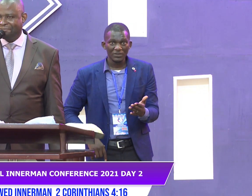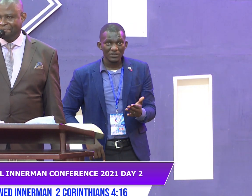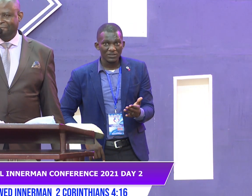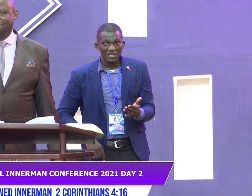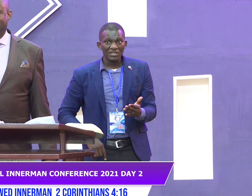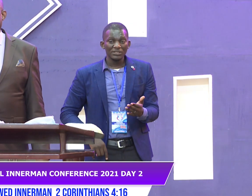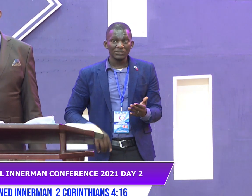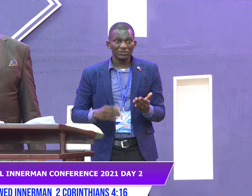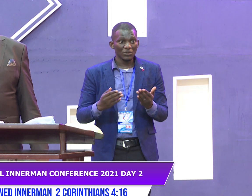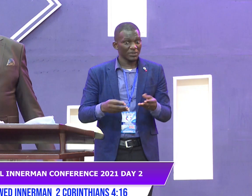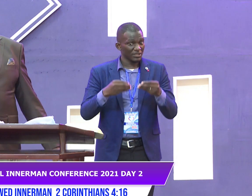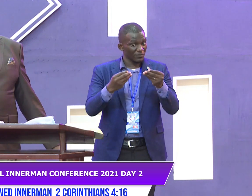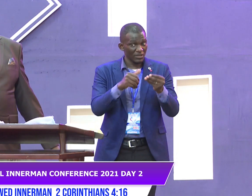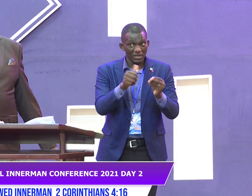bweri.